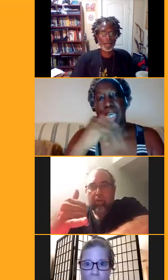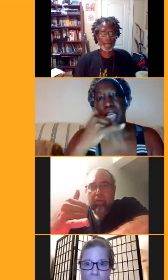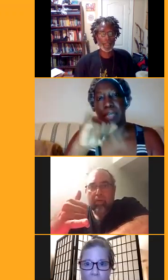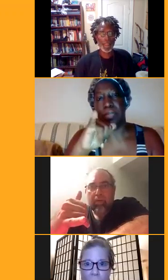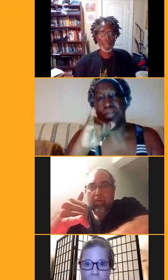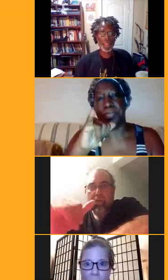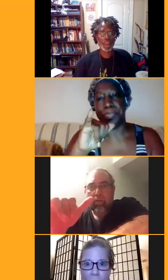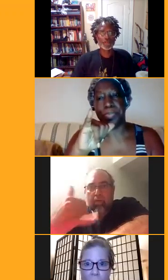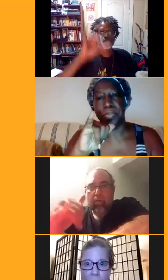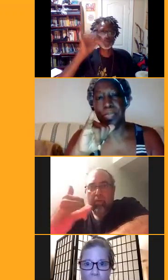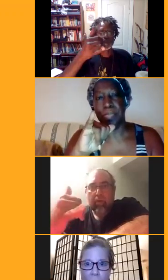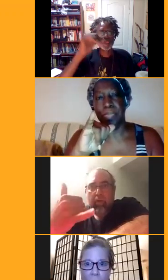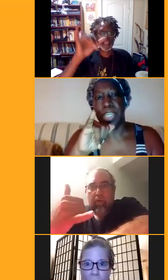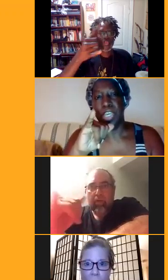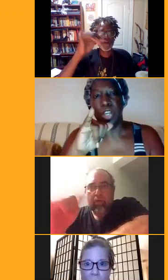Yellow.